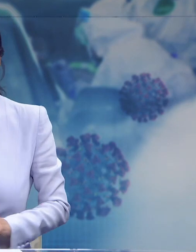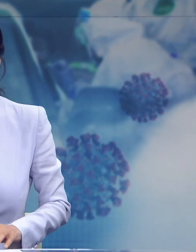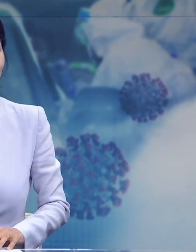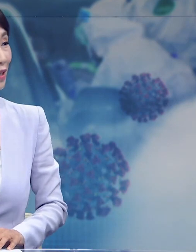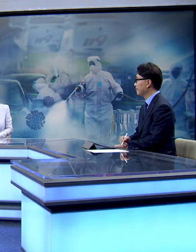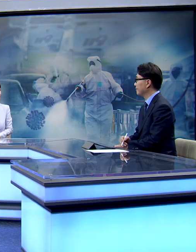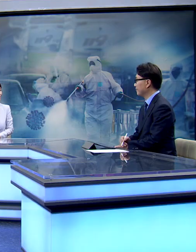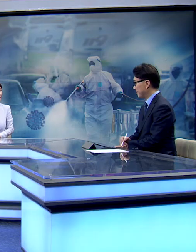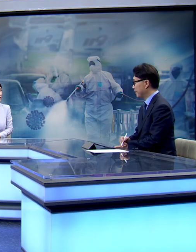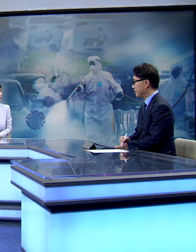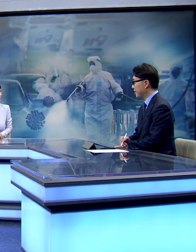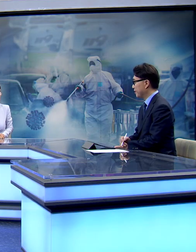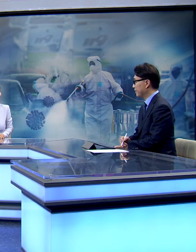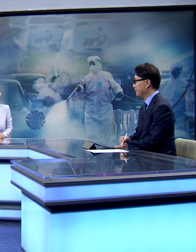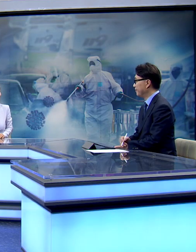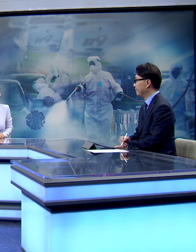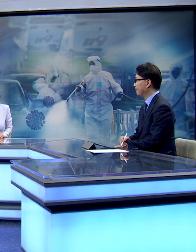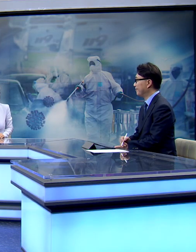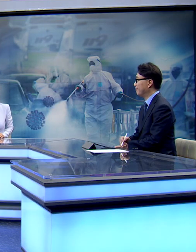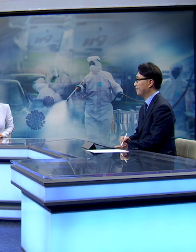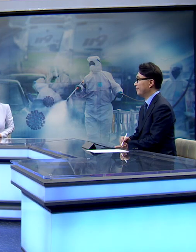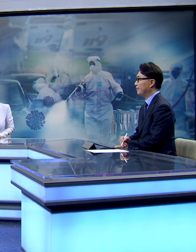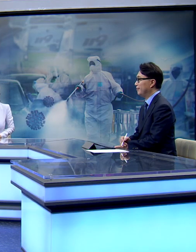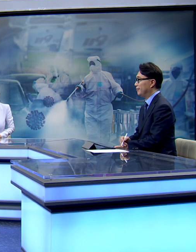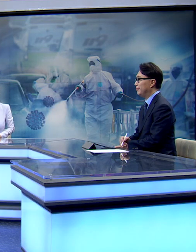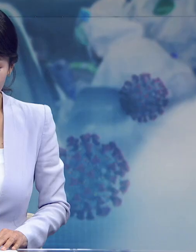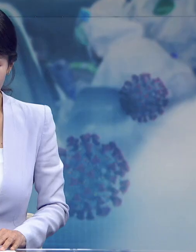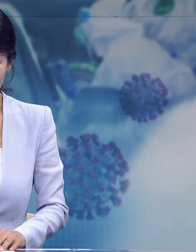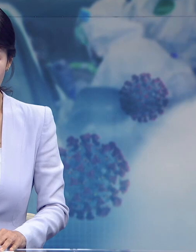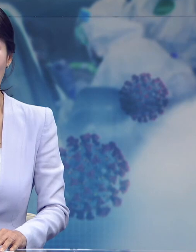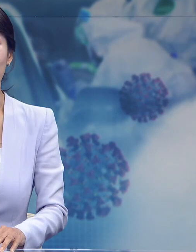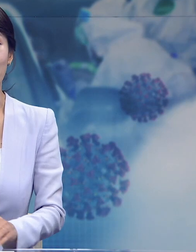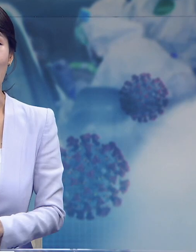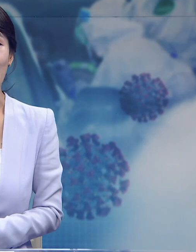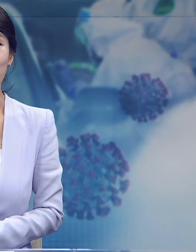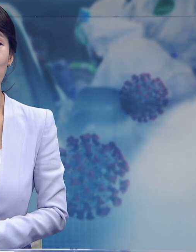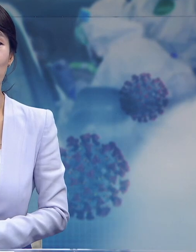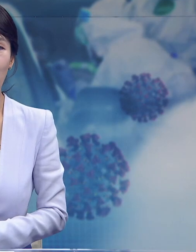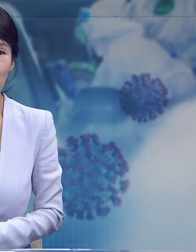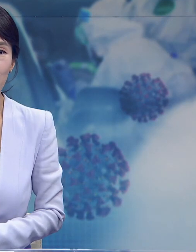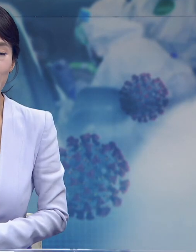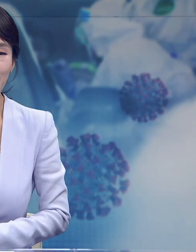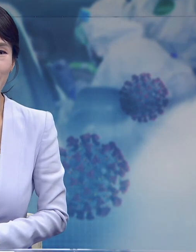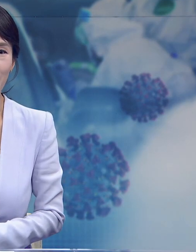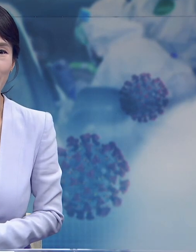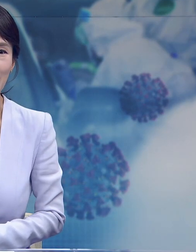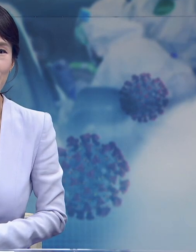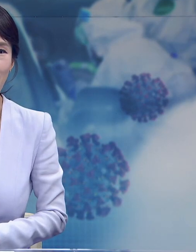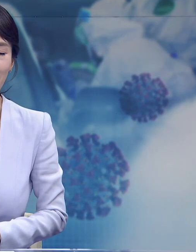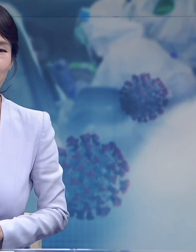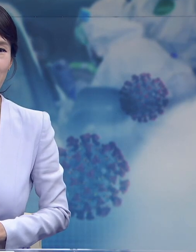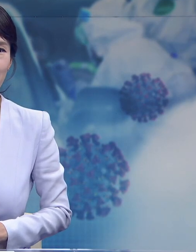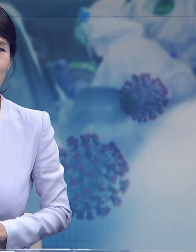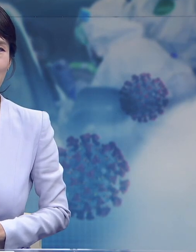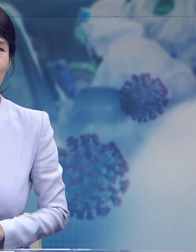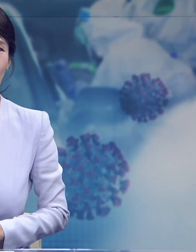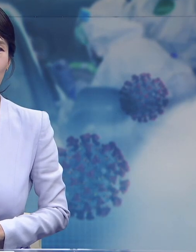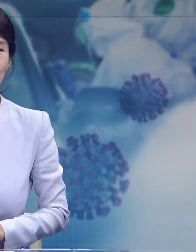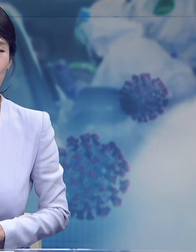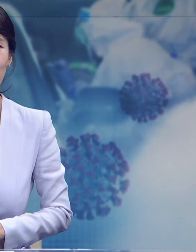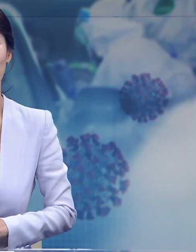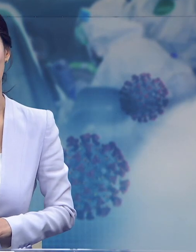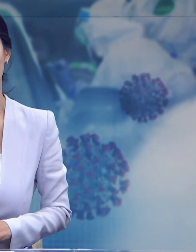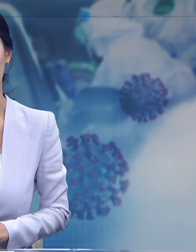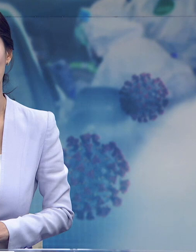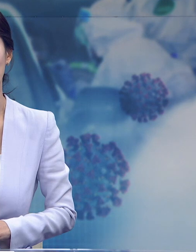And Professor Park, as always, thank you for being with us. Right, well, that is all the time we have for today. Tomorrow, we'll take a look at the impact of COVID-19 on